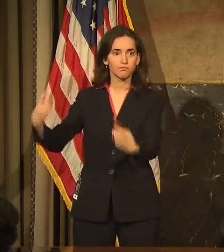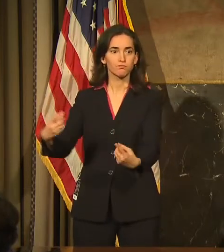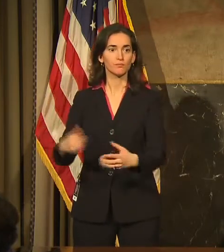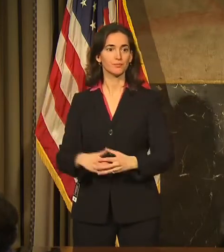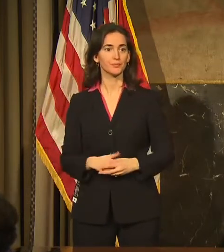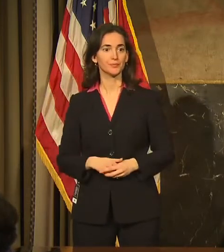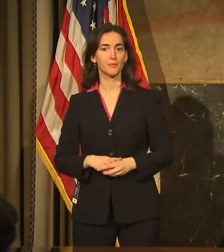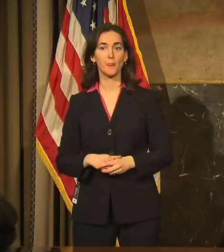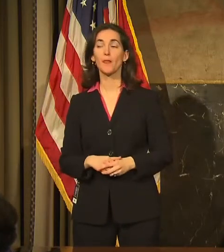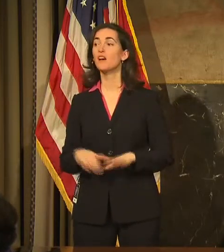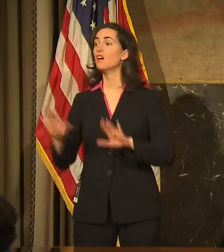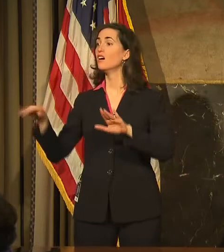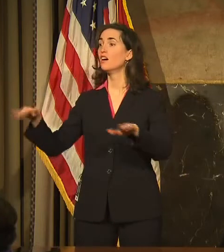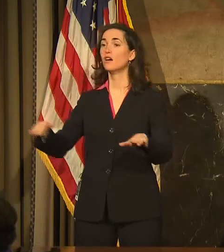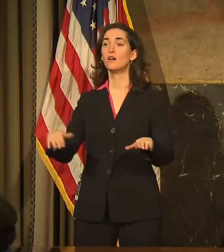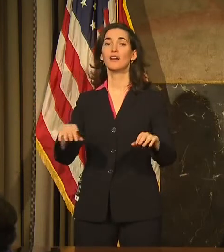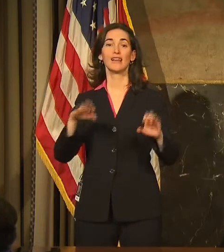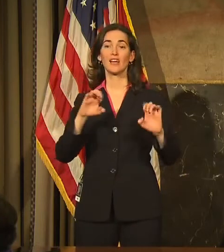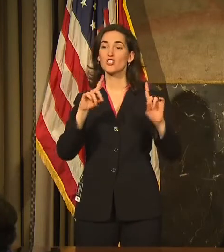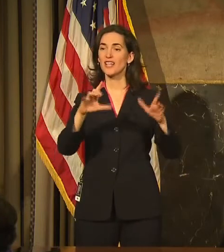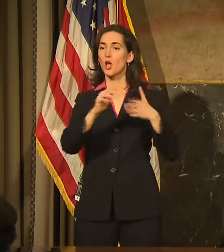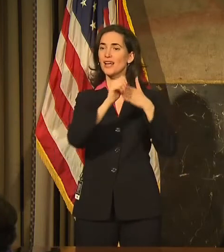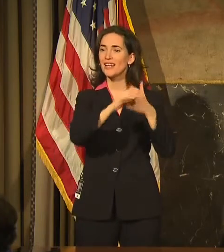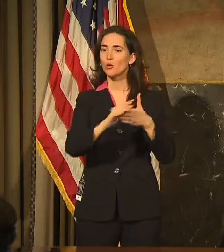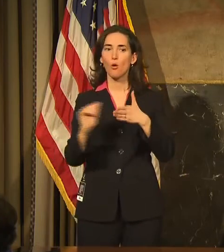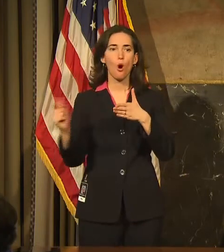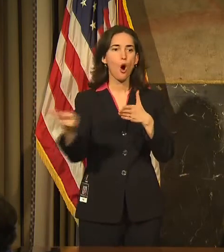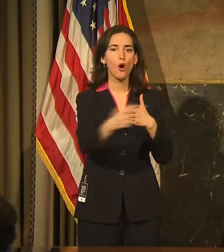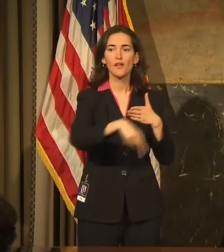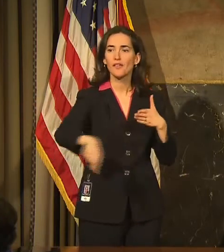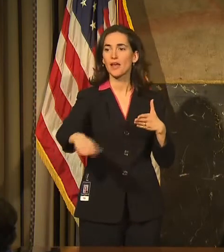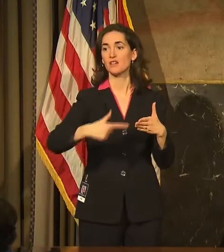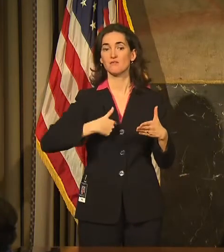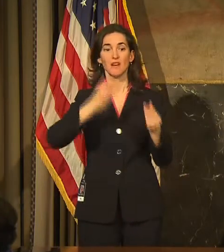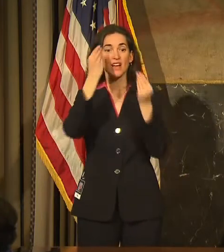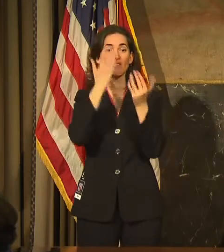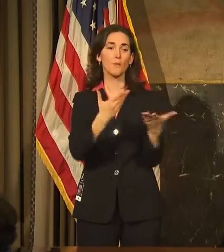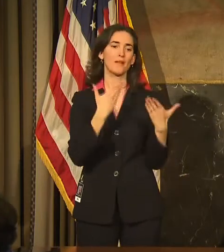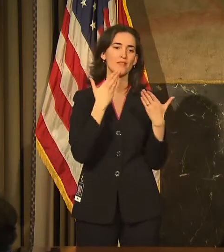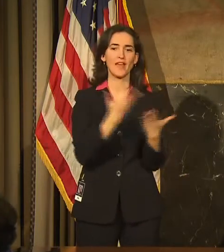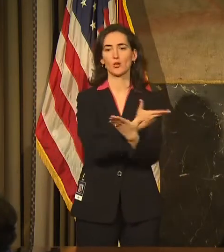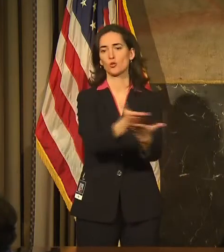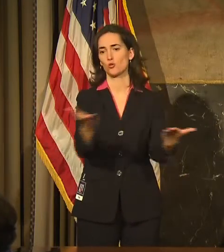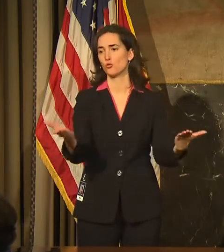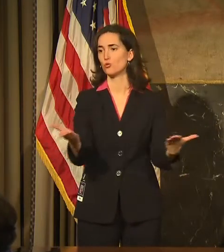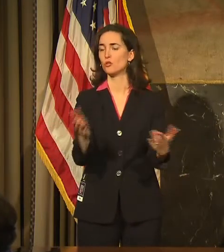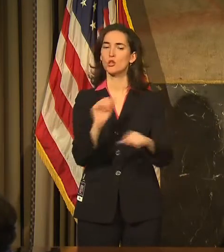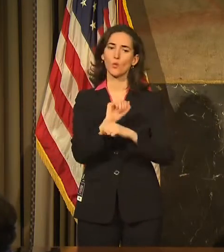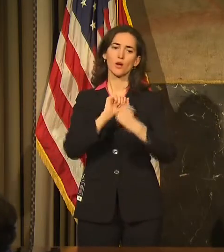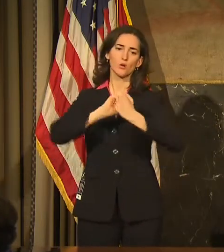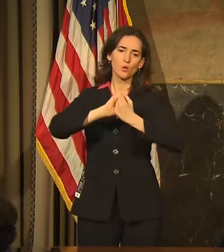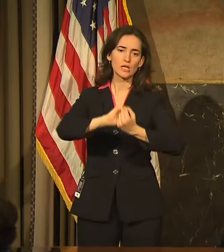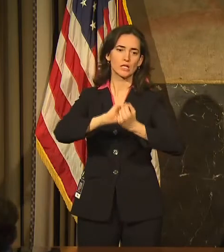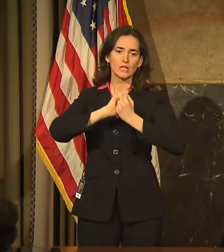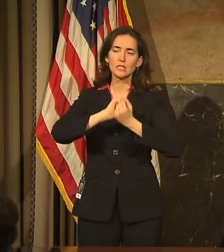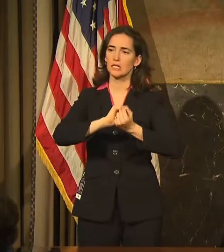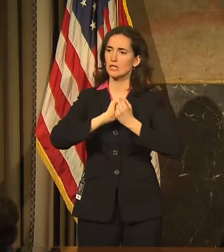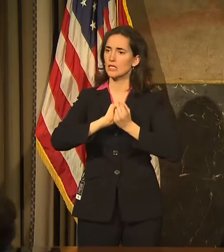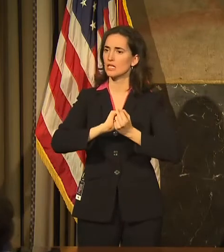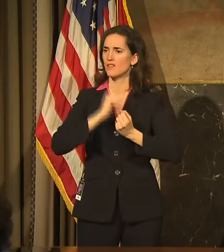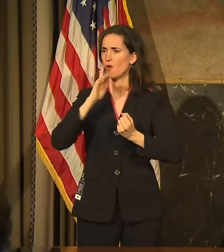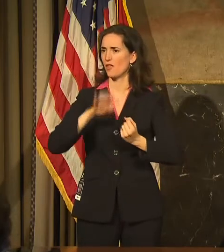the leaders in education in Louisiana for working with us on this, and